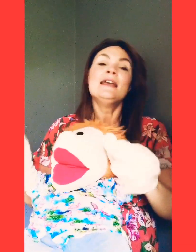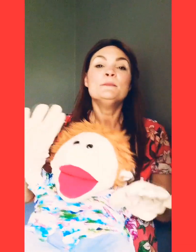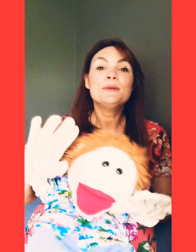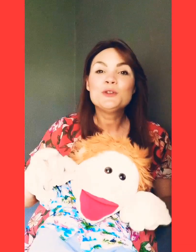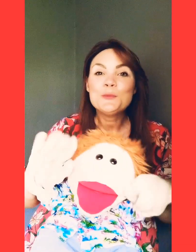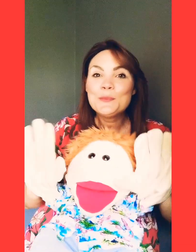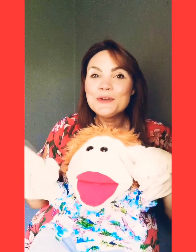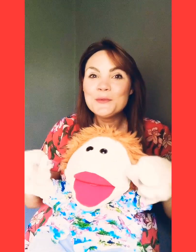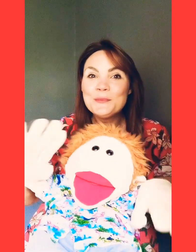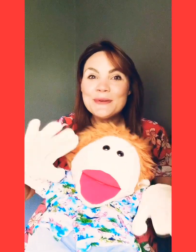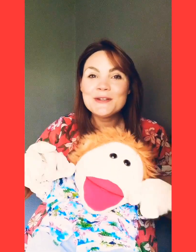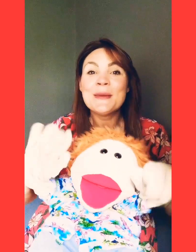Bye-bye. Ba-doom, ba-doom, ba-doom.